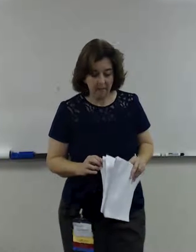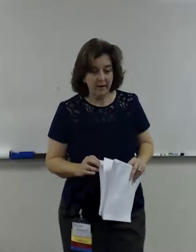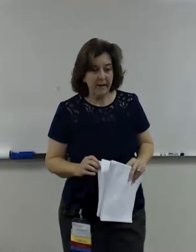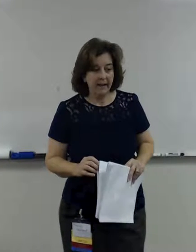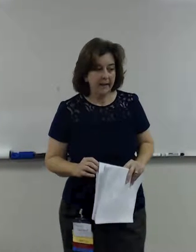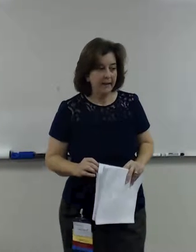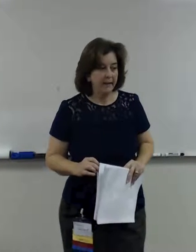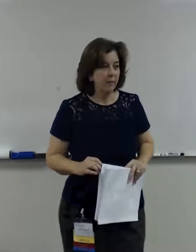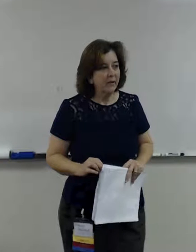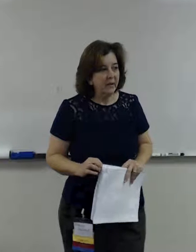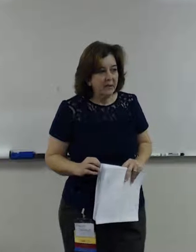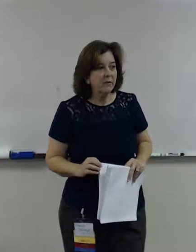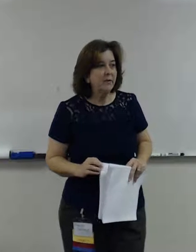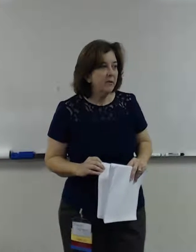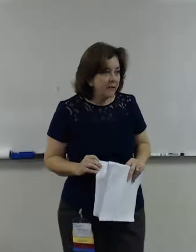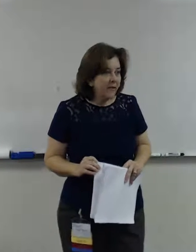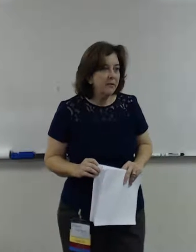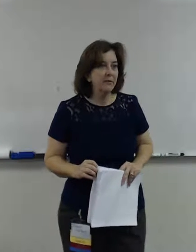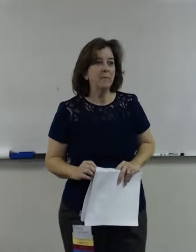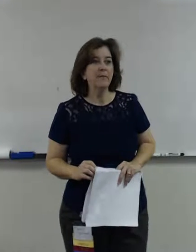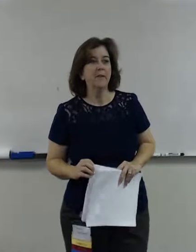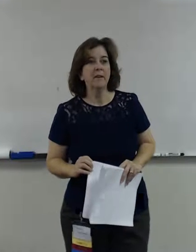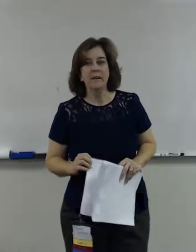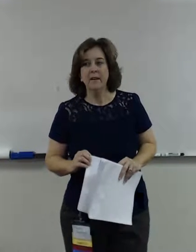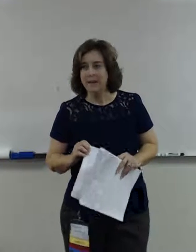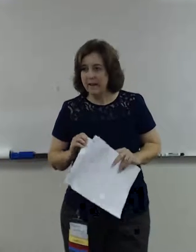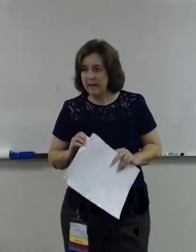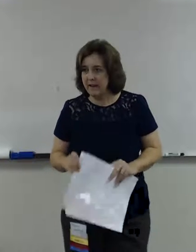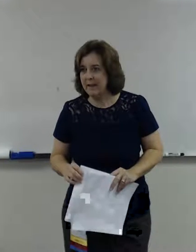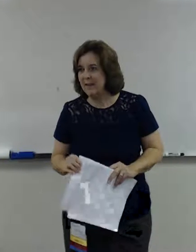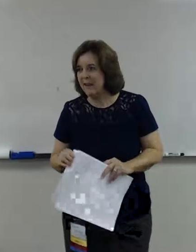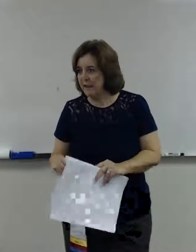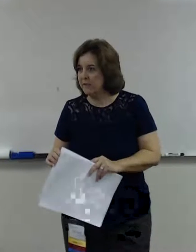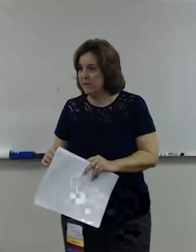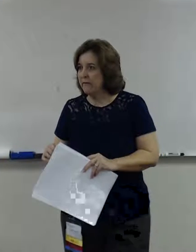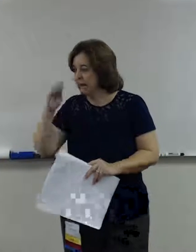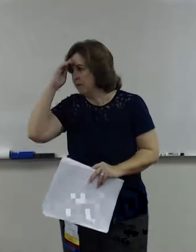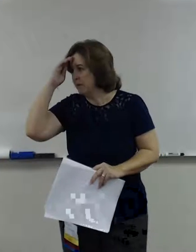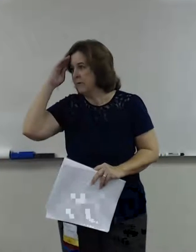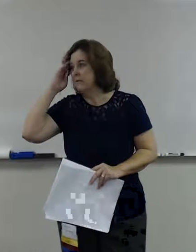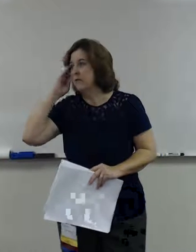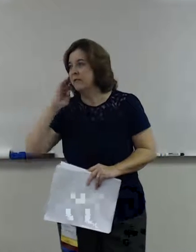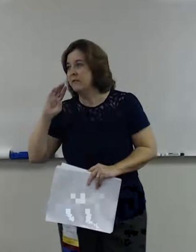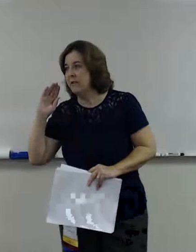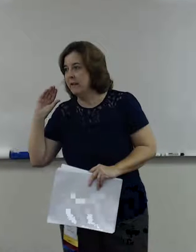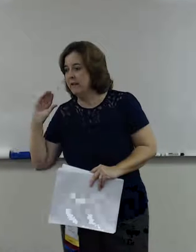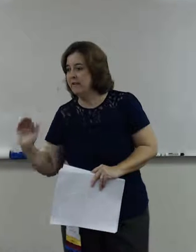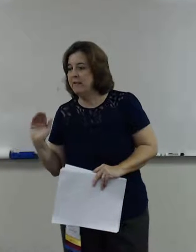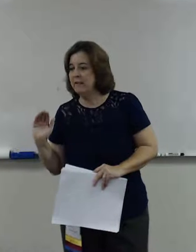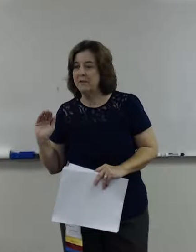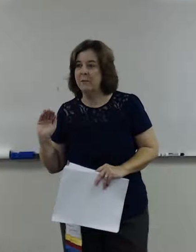a professional community interpreter, an RID certified interpreter. I started interpreting